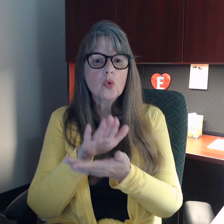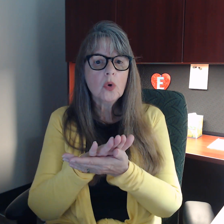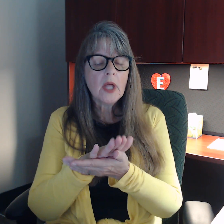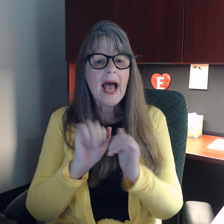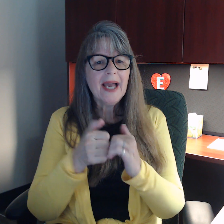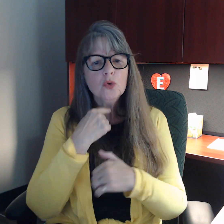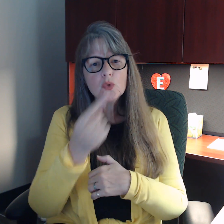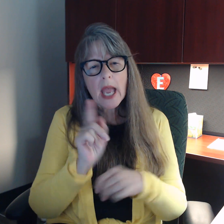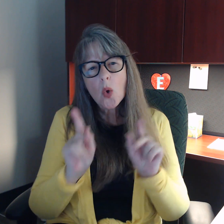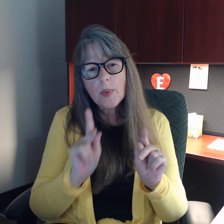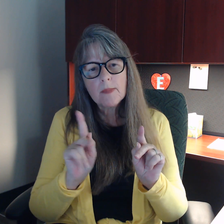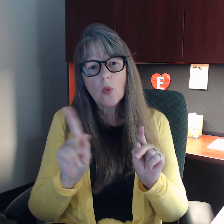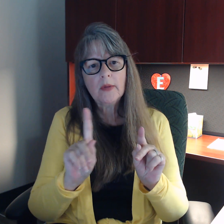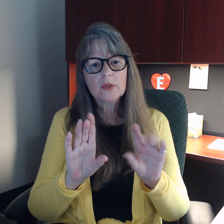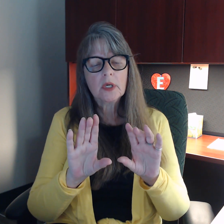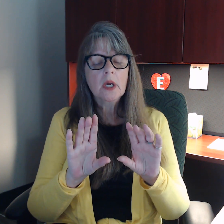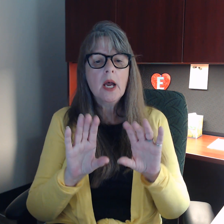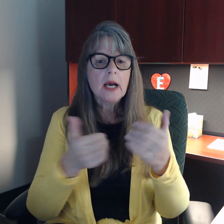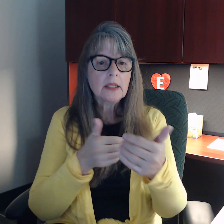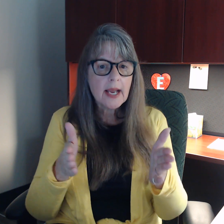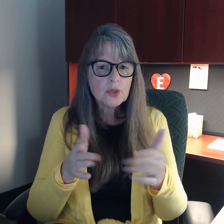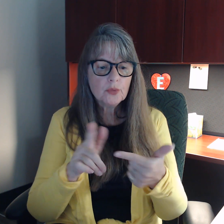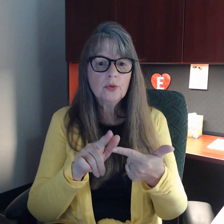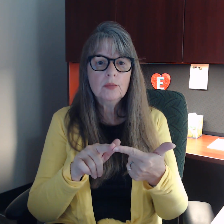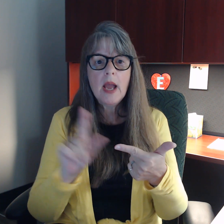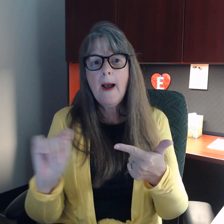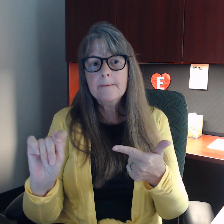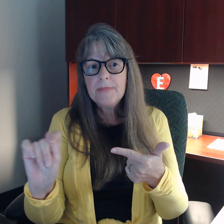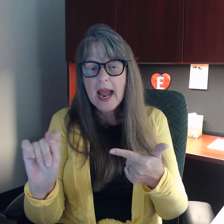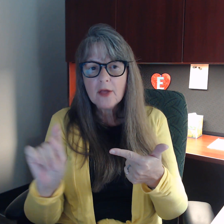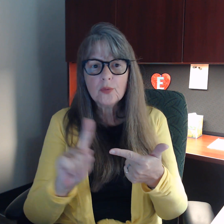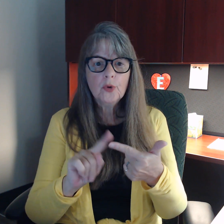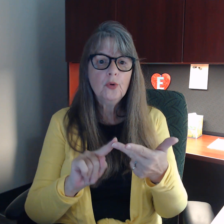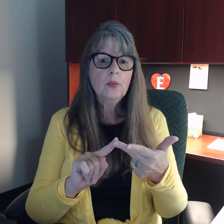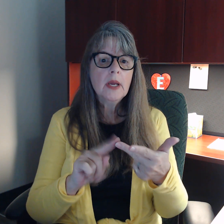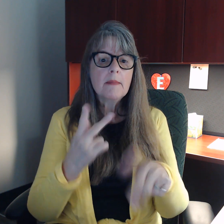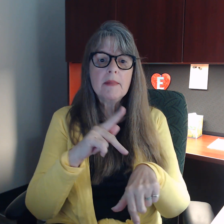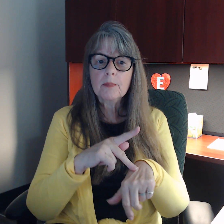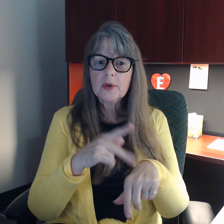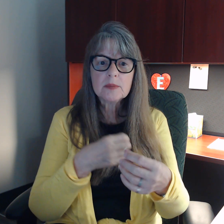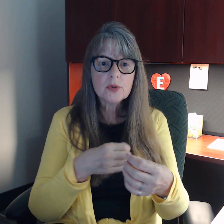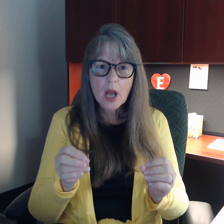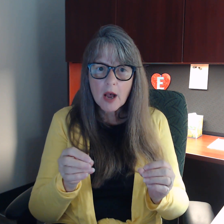school, how do you tell people where there's a classroom, a bathroom, maybe the principal's